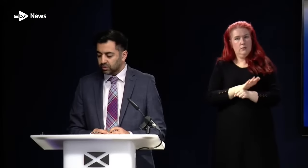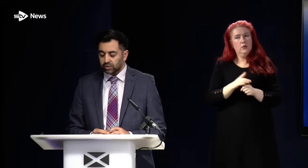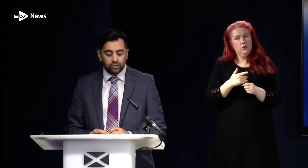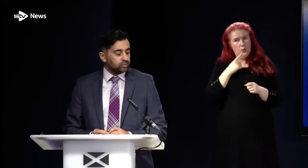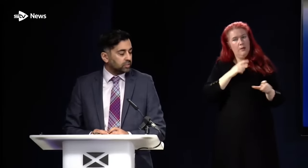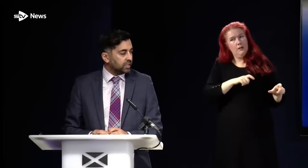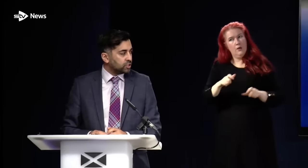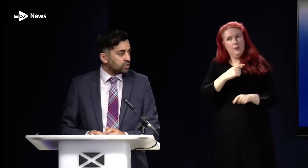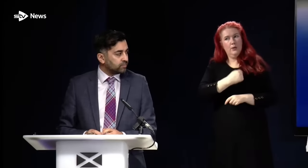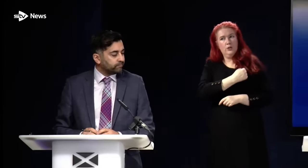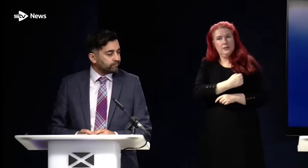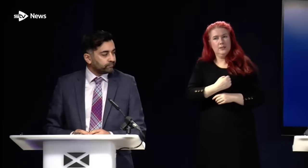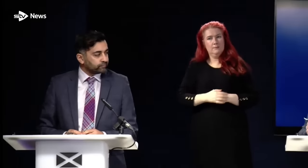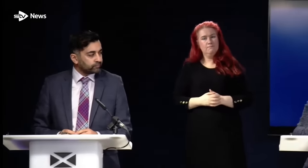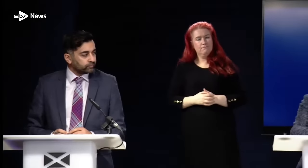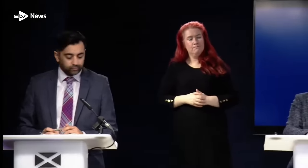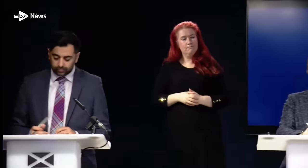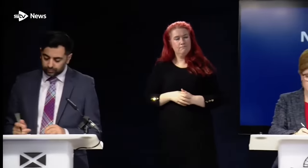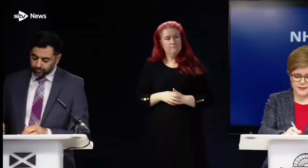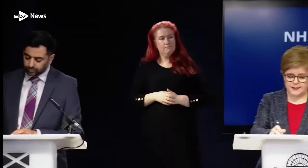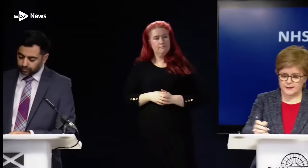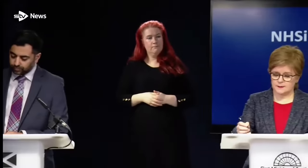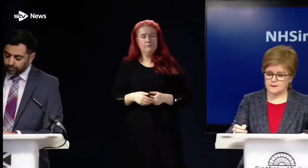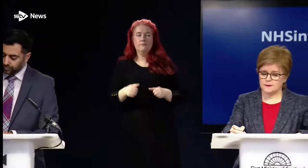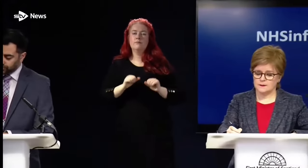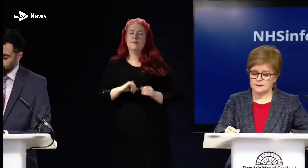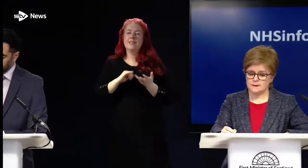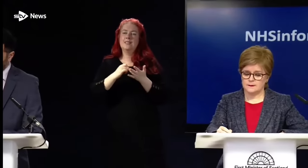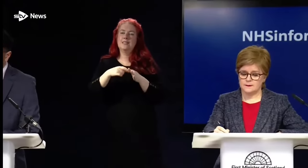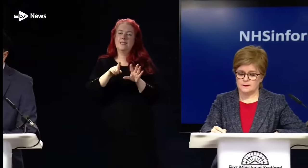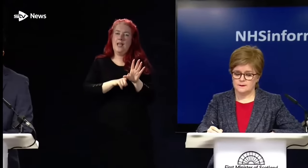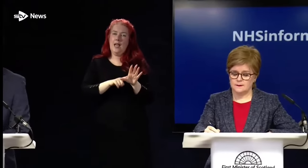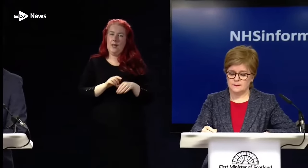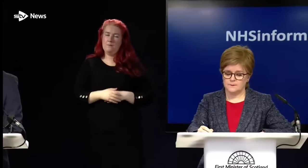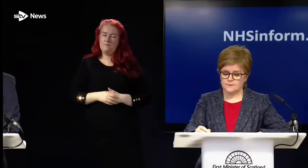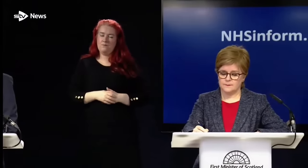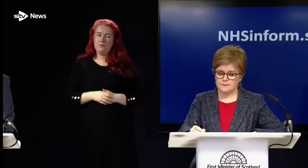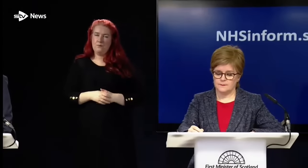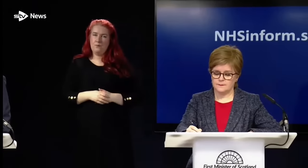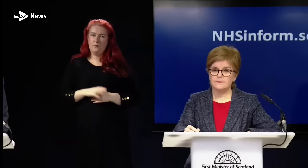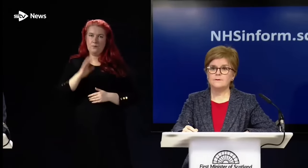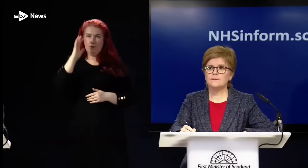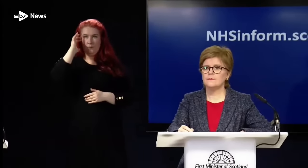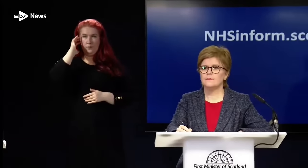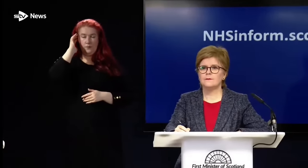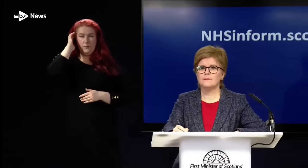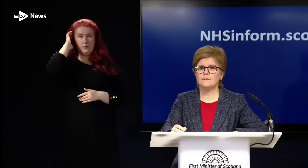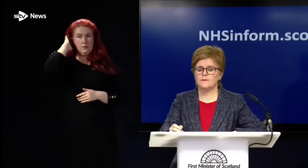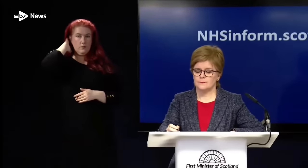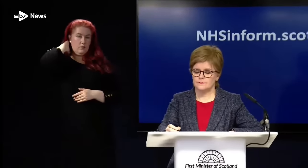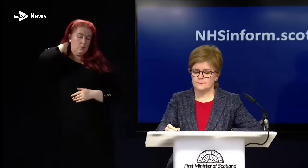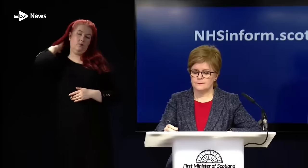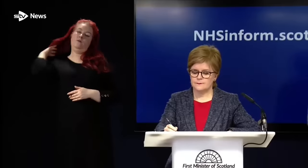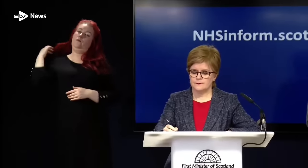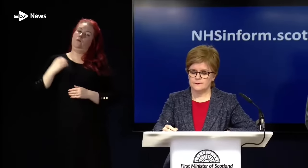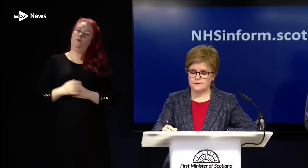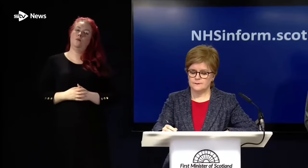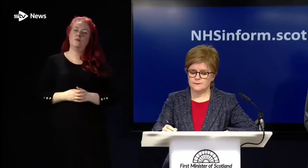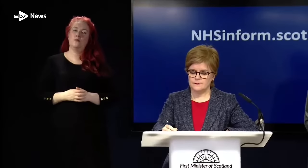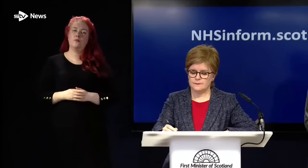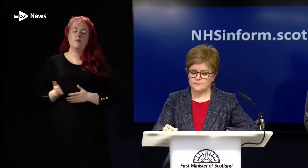our future discussions on the NHS. Corner Gillis from Sky. Thanks. Just focusing back on